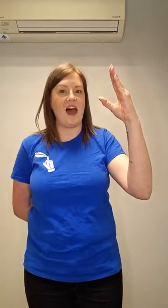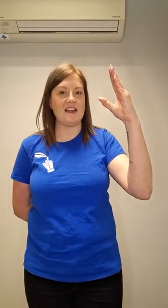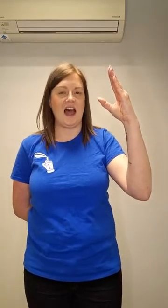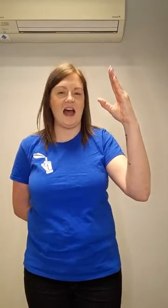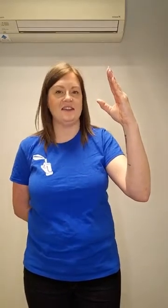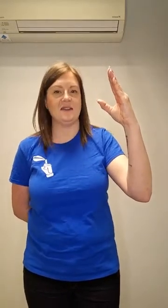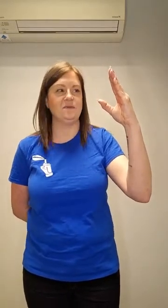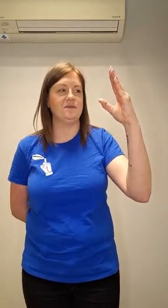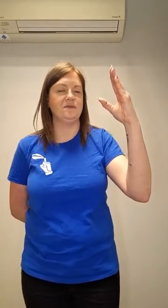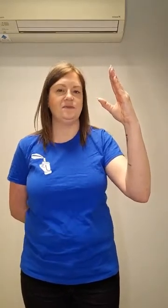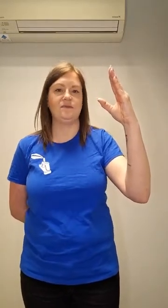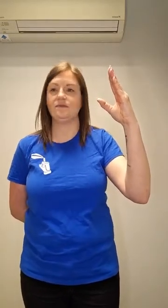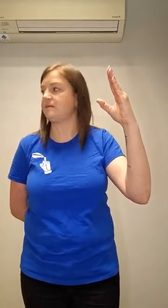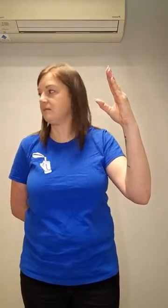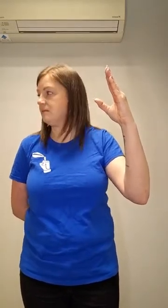flat hand.